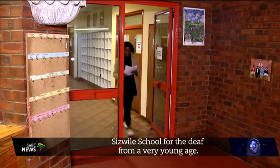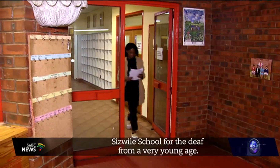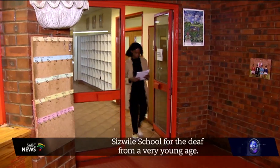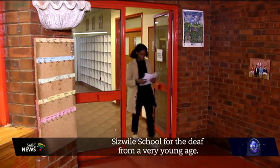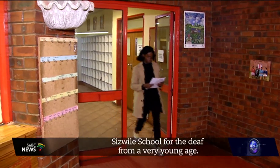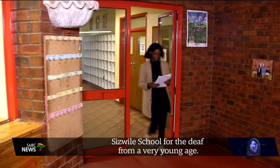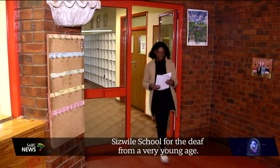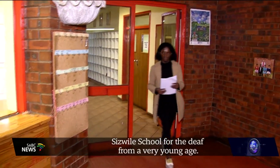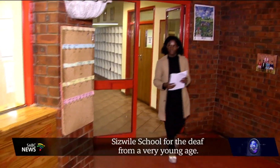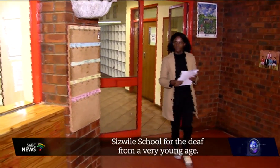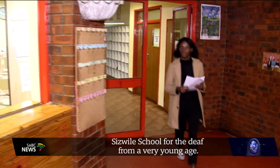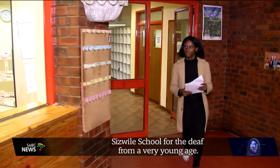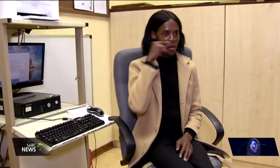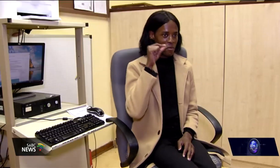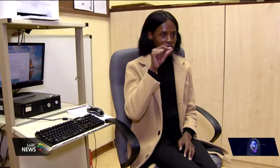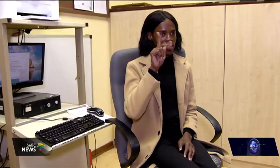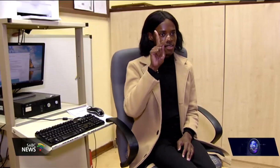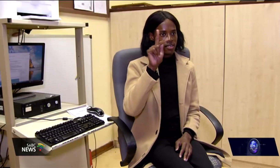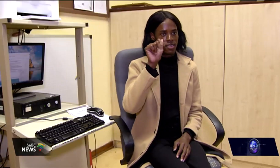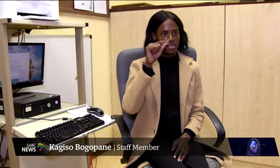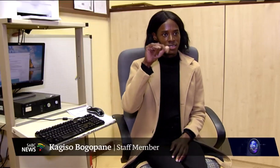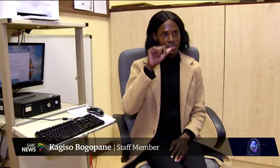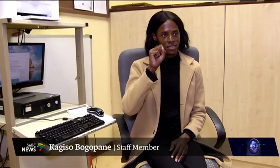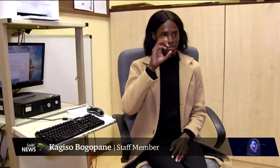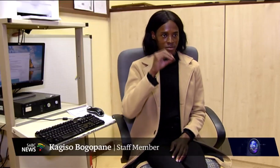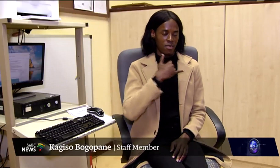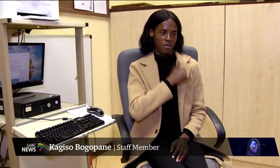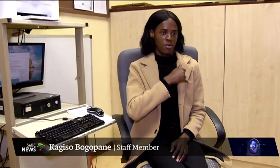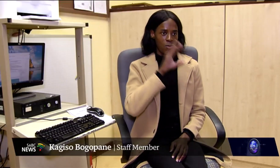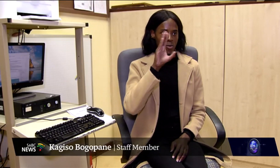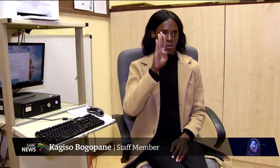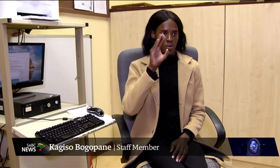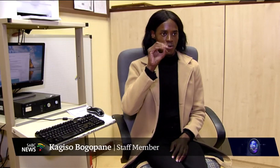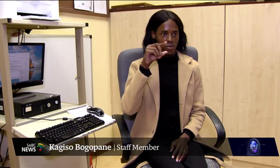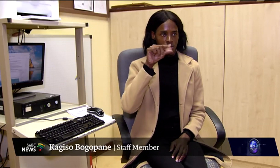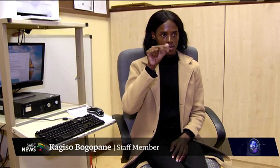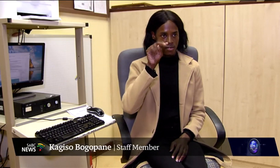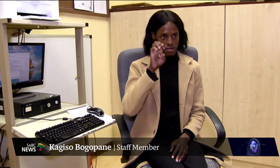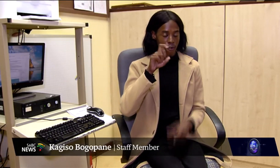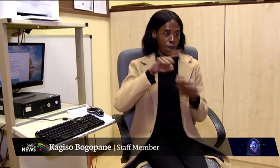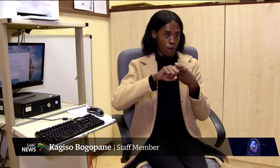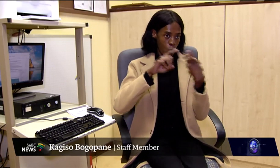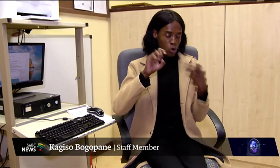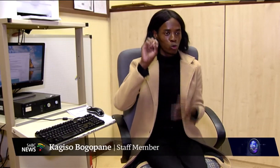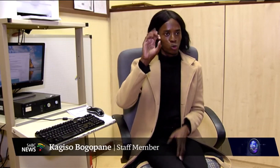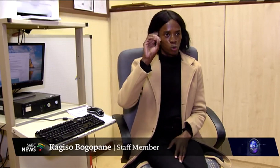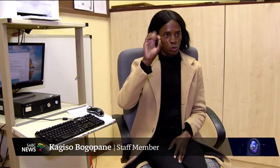le tlase dilemong. My name is Kagiso. My surname is Bohopane. I'm